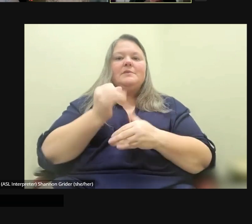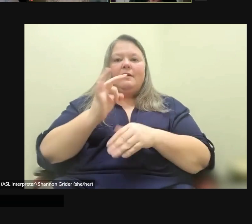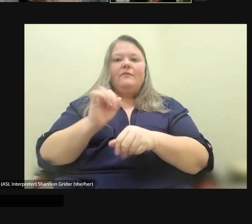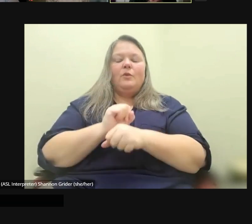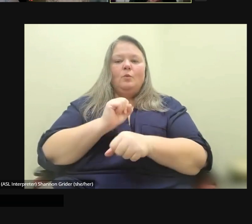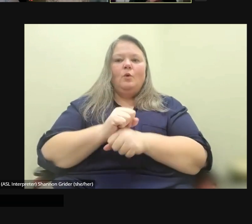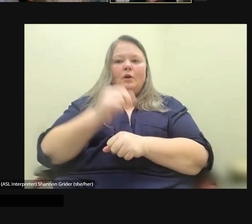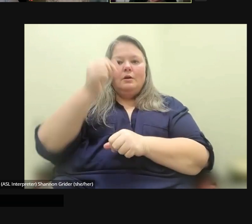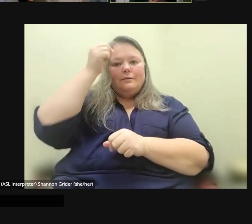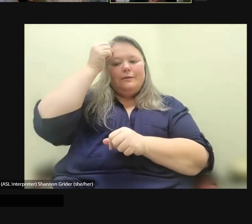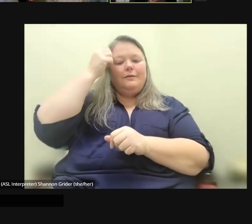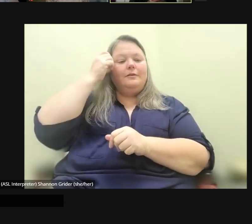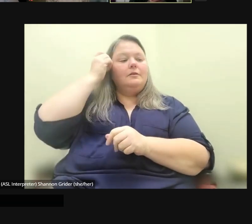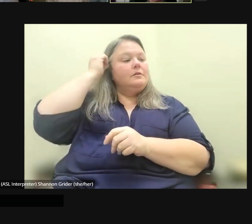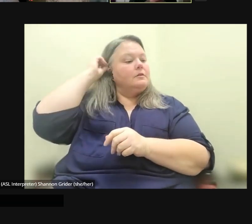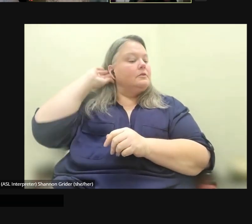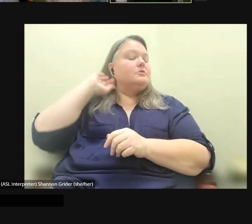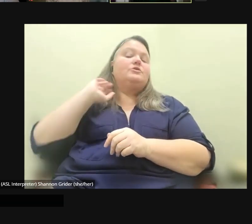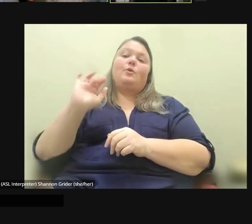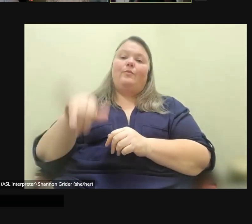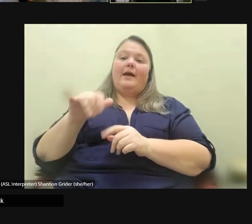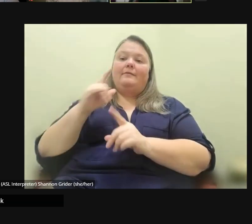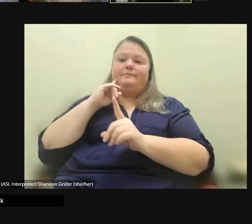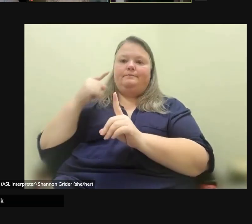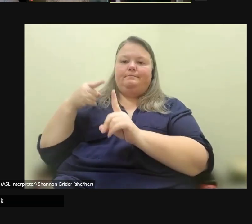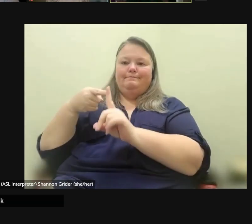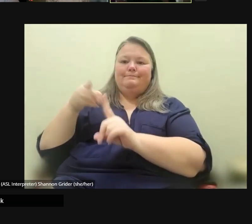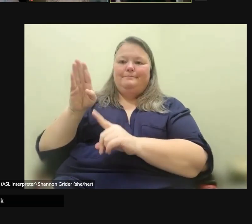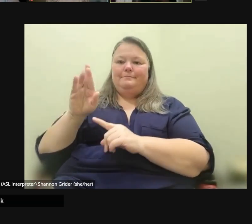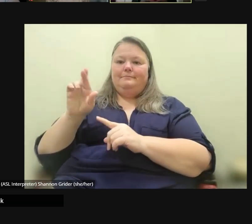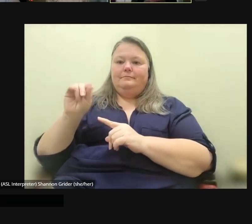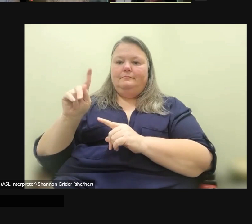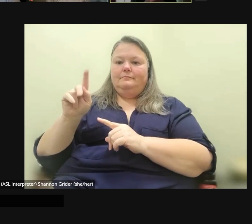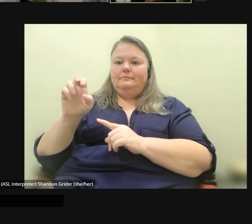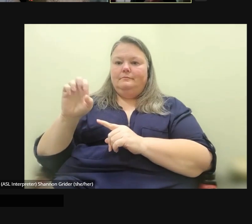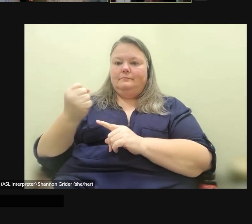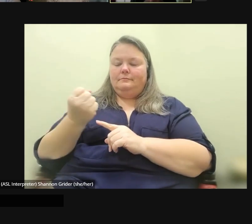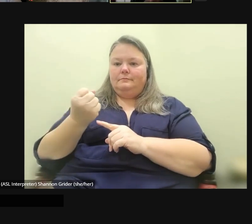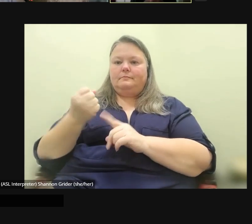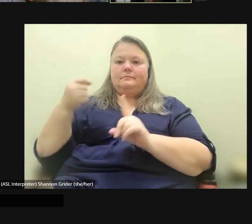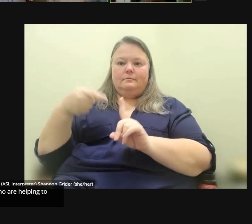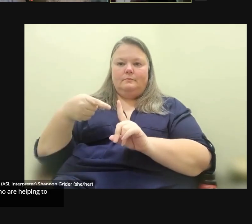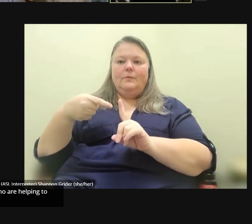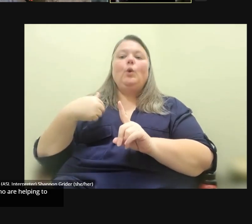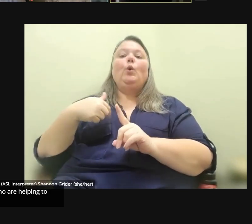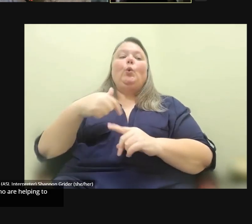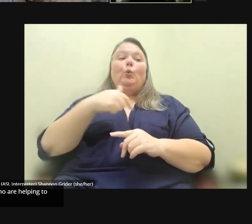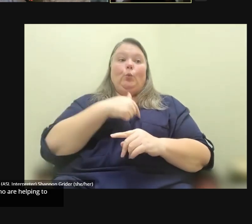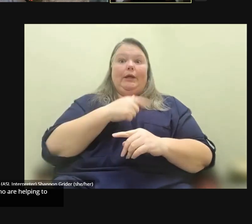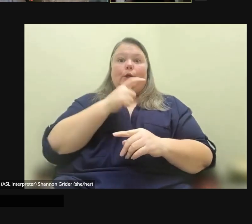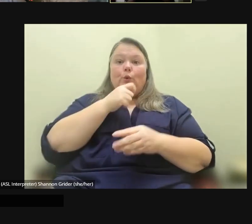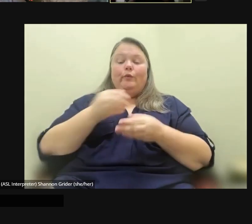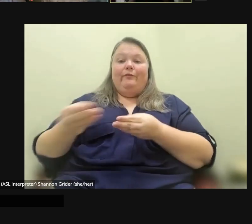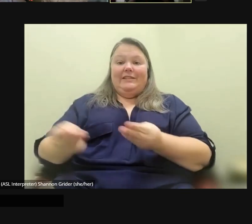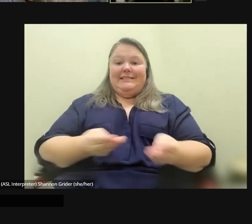that's kind of to Brooke's point, we are trying to, those of us who are helping to facilitate this work, reconciling